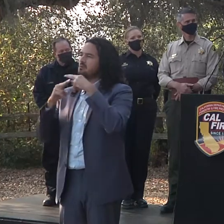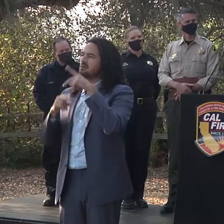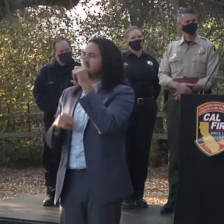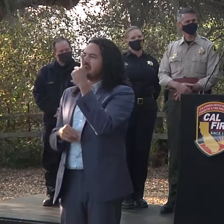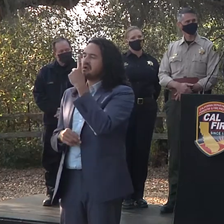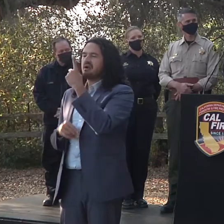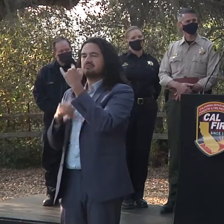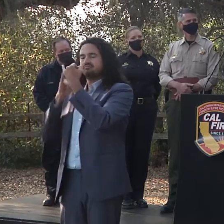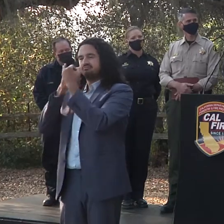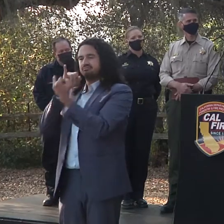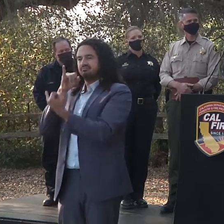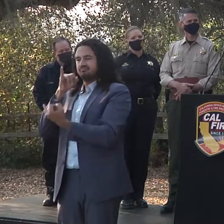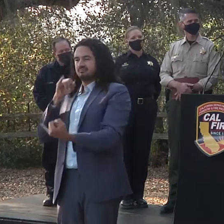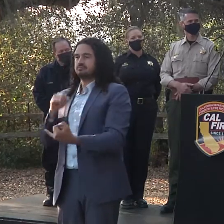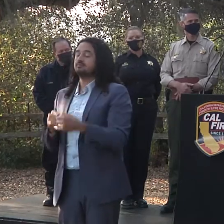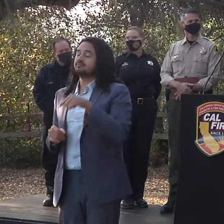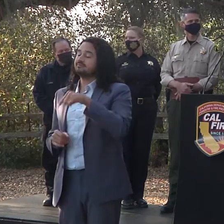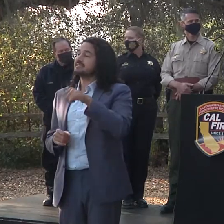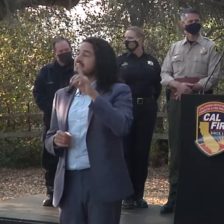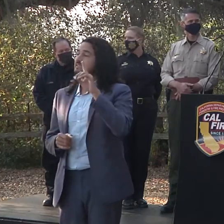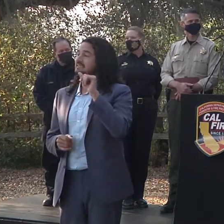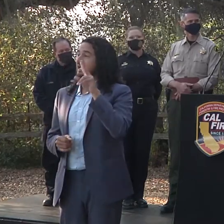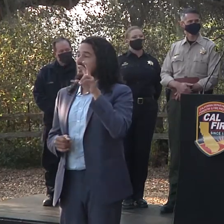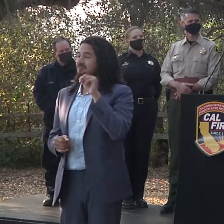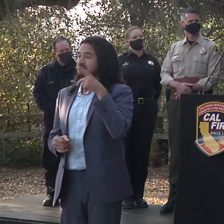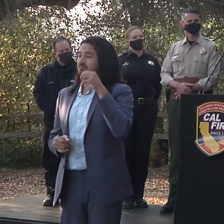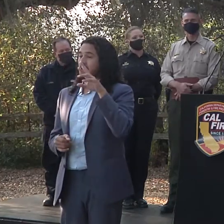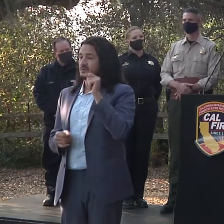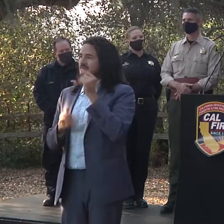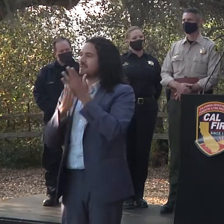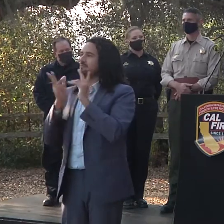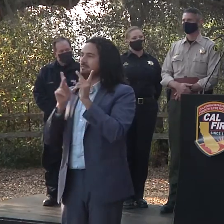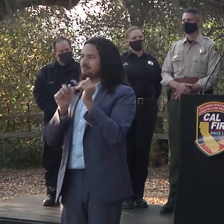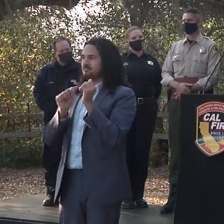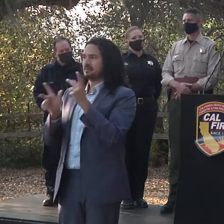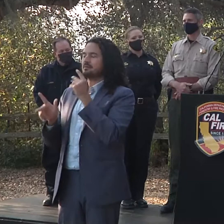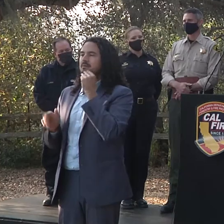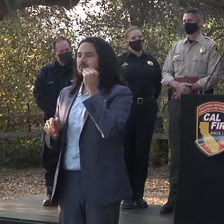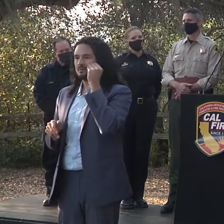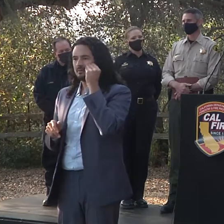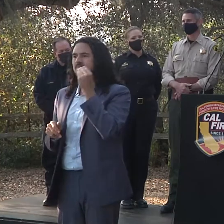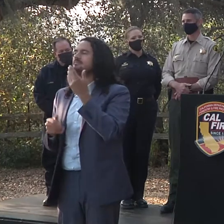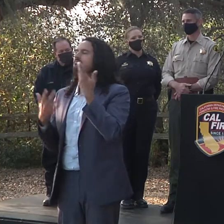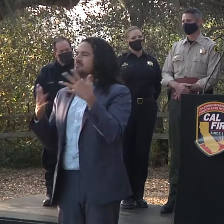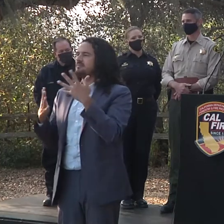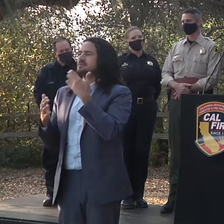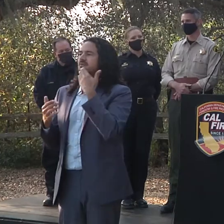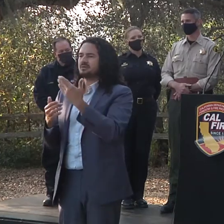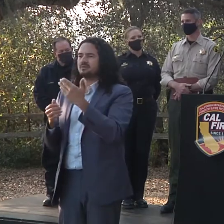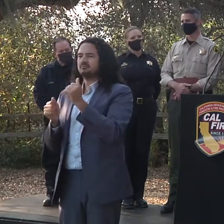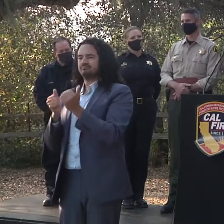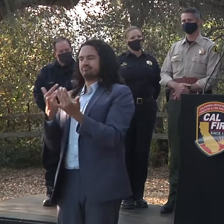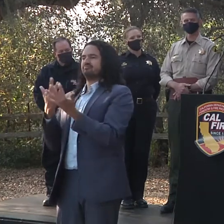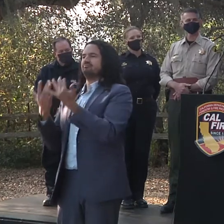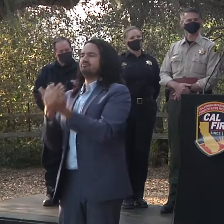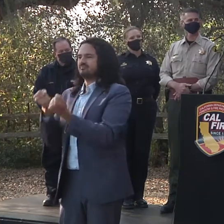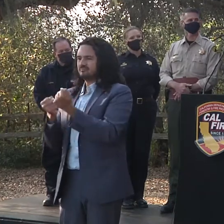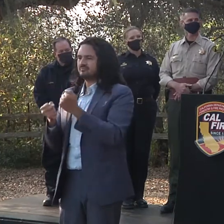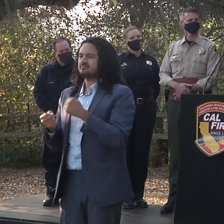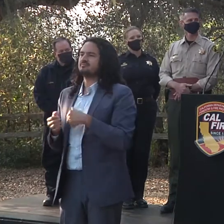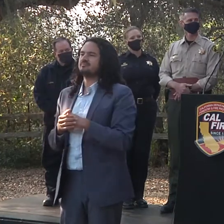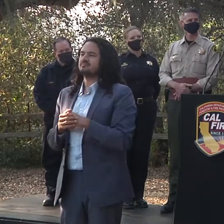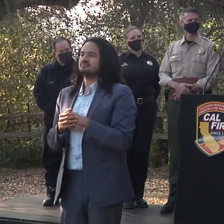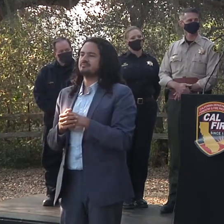Davenport, with some of the repopulation and so forth, we had a good burnout operation yesterday in San Vicente Canyon. That really sealed